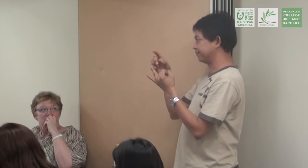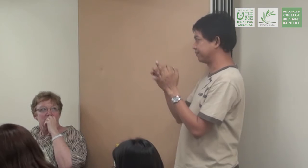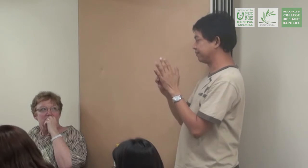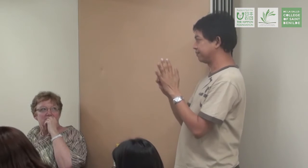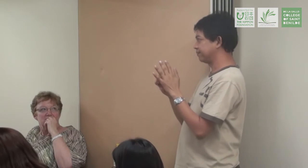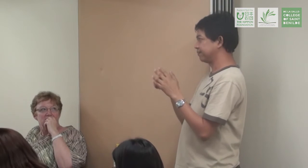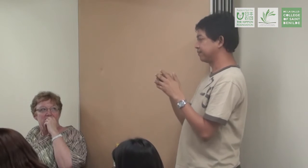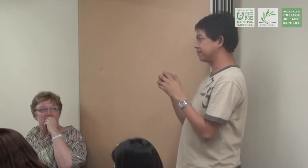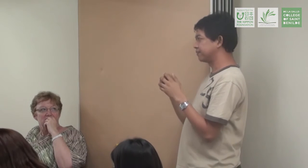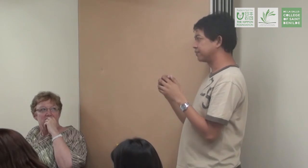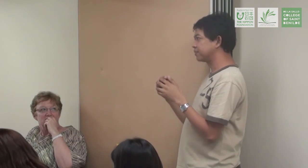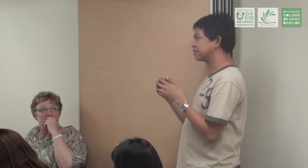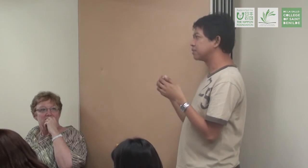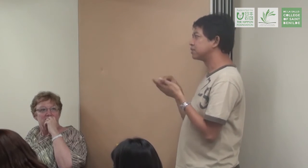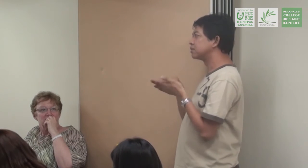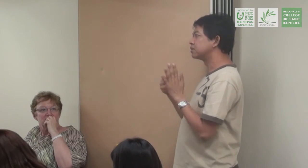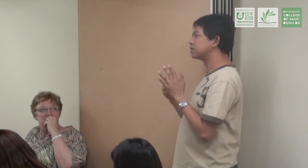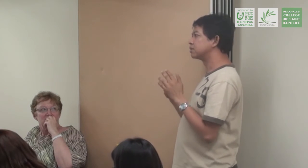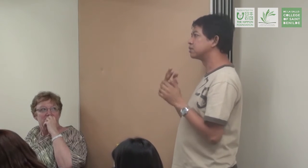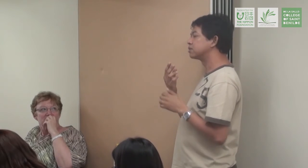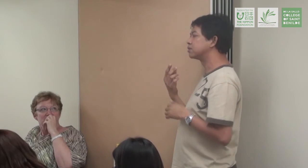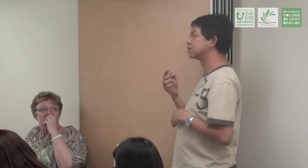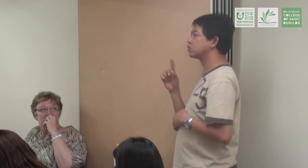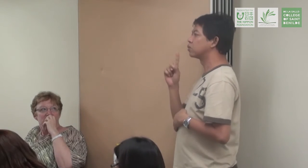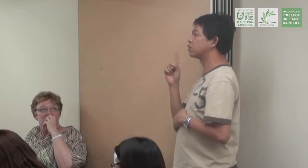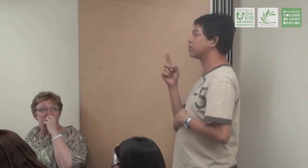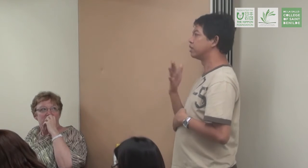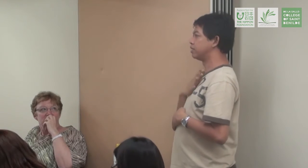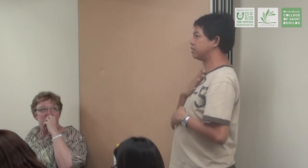essay. So for example,